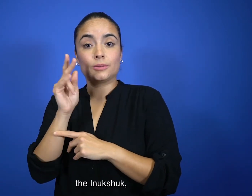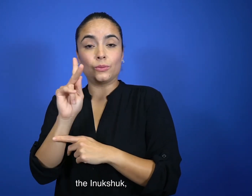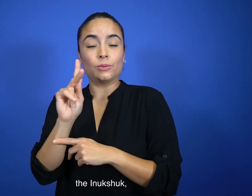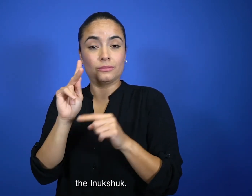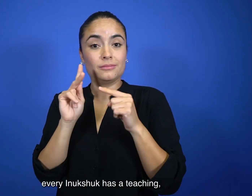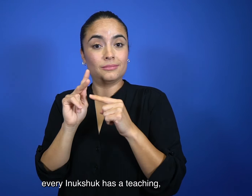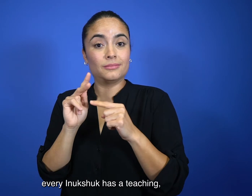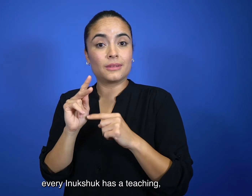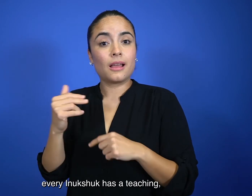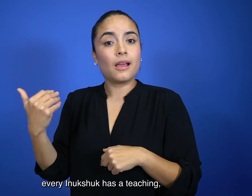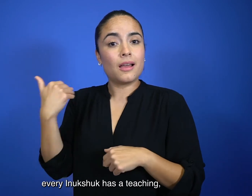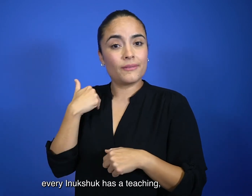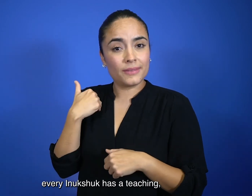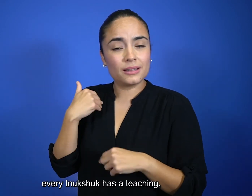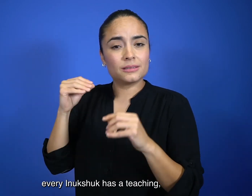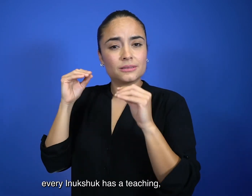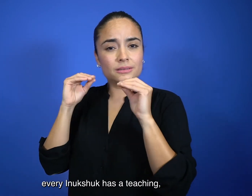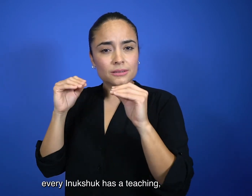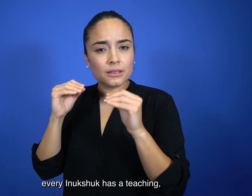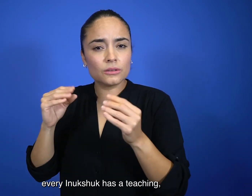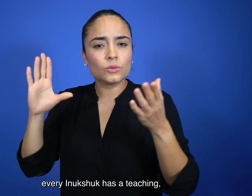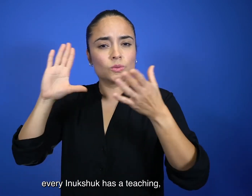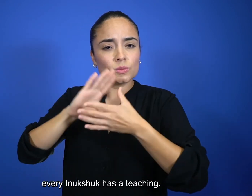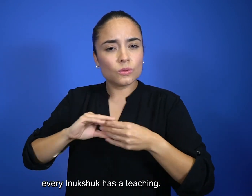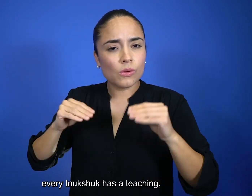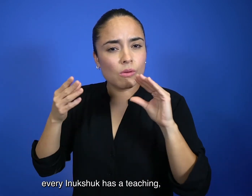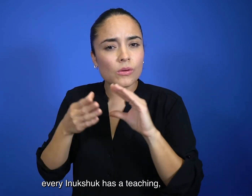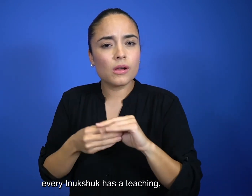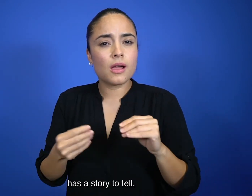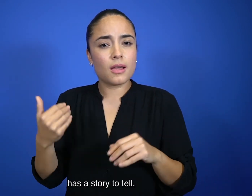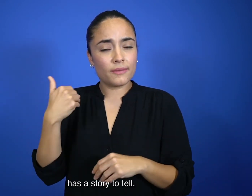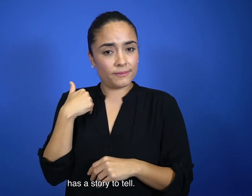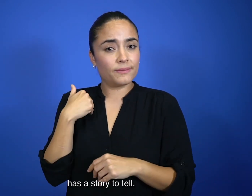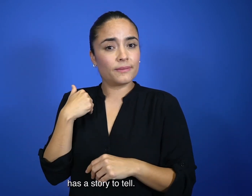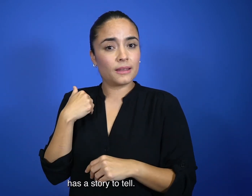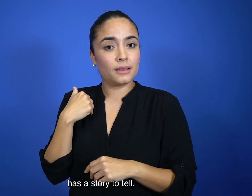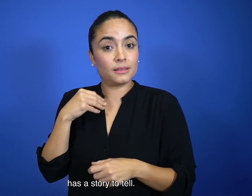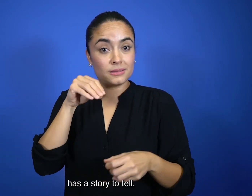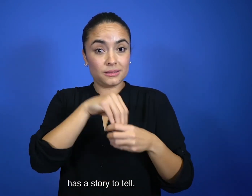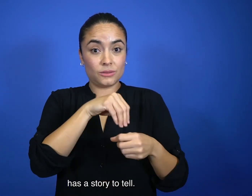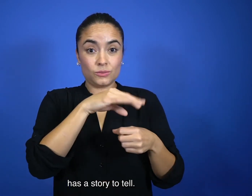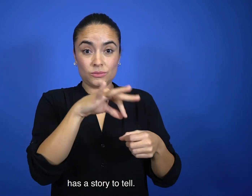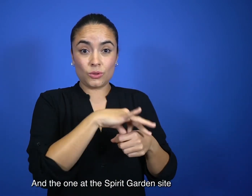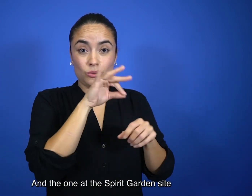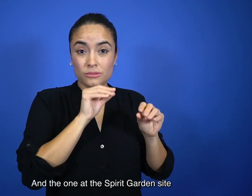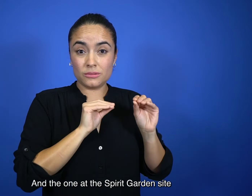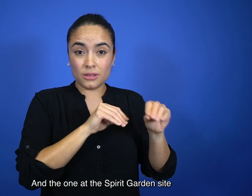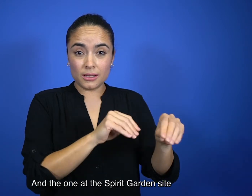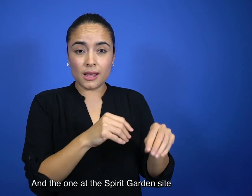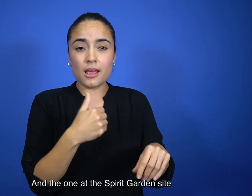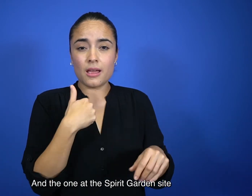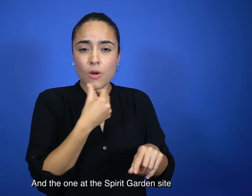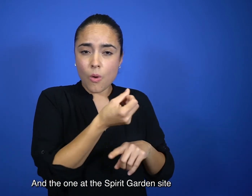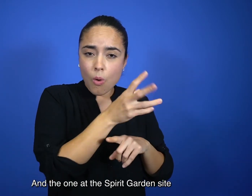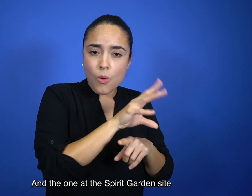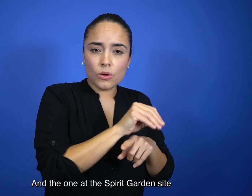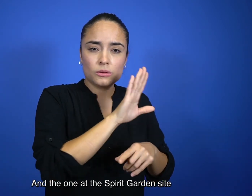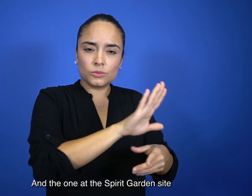Inukshuk, every Inukshuk has a teaching, has a story to tell, and the one at the Spirit Garden site